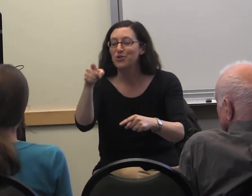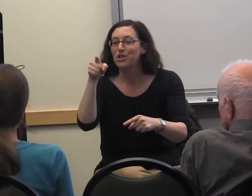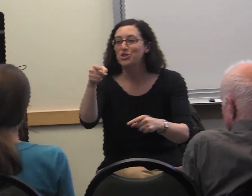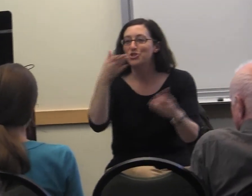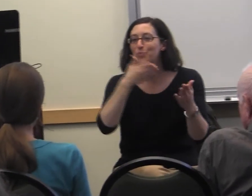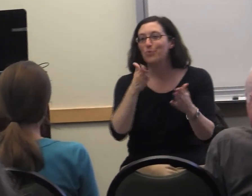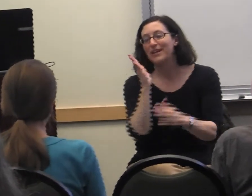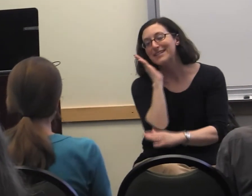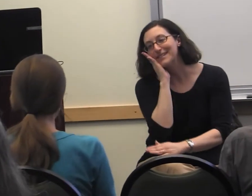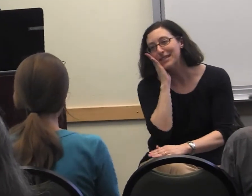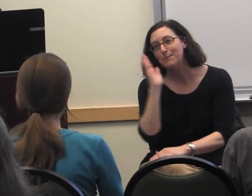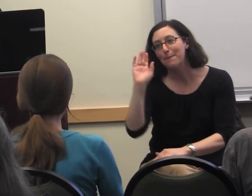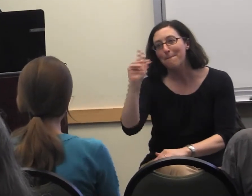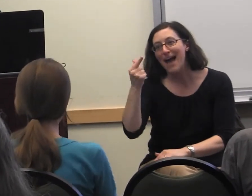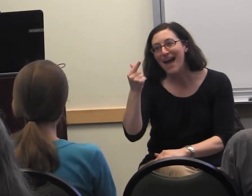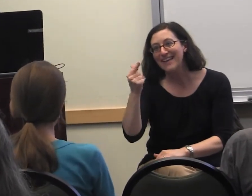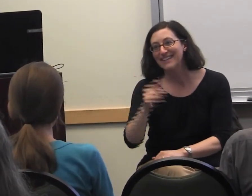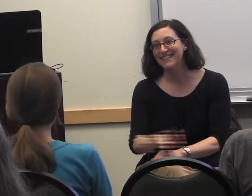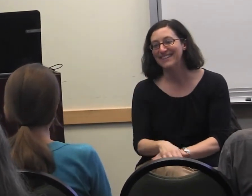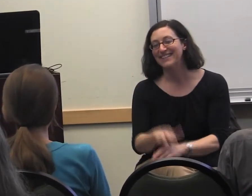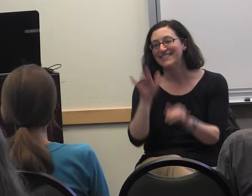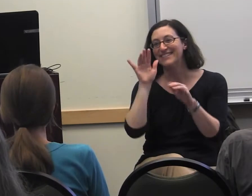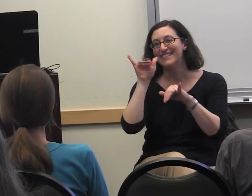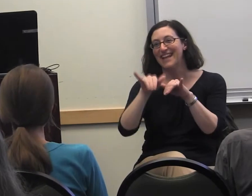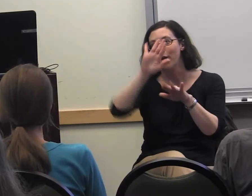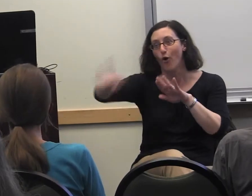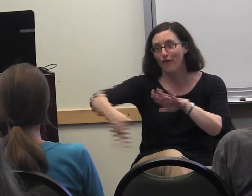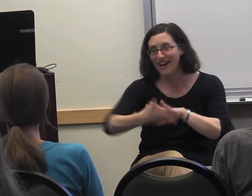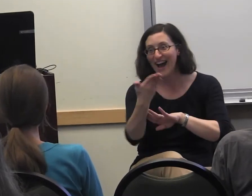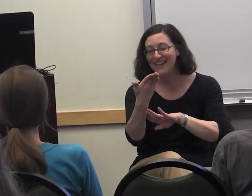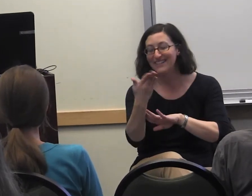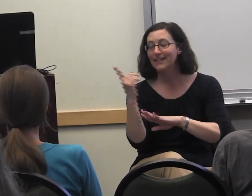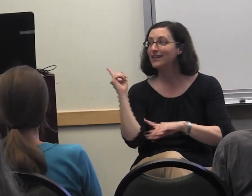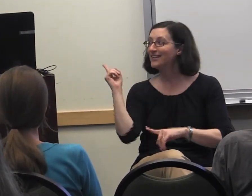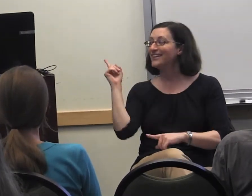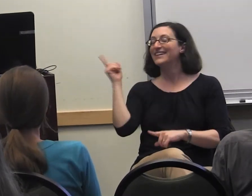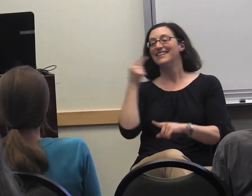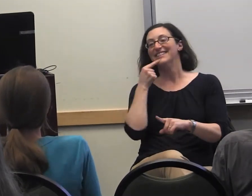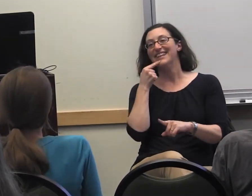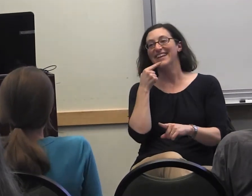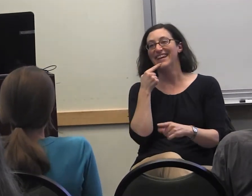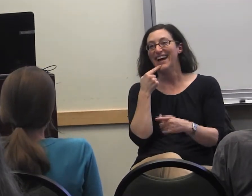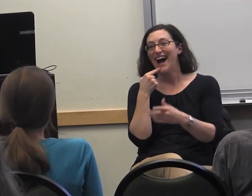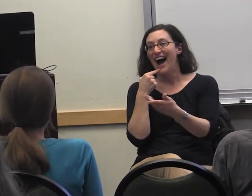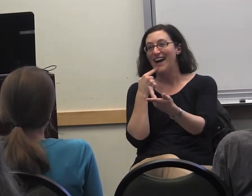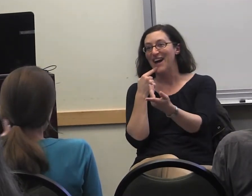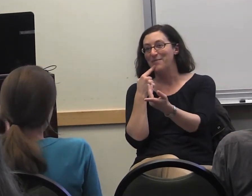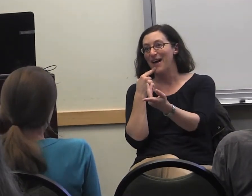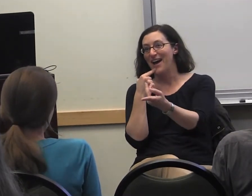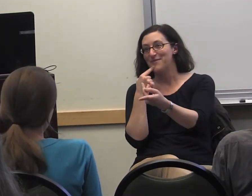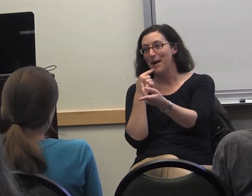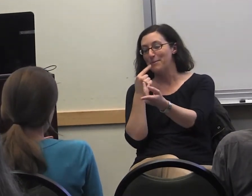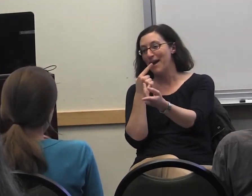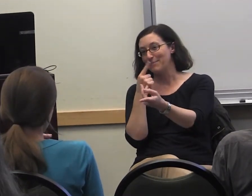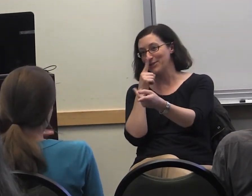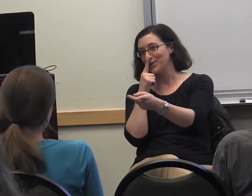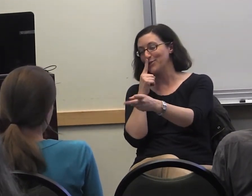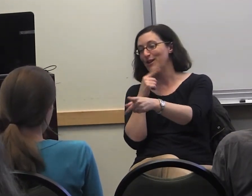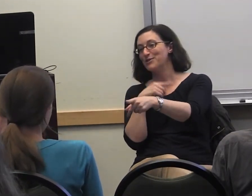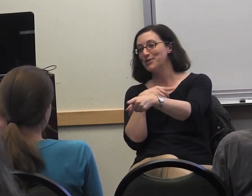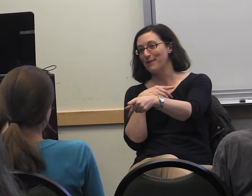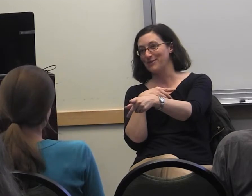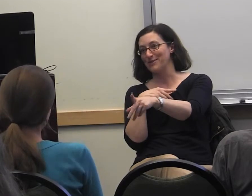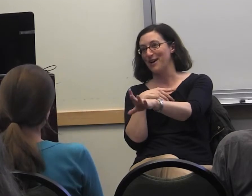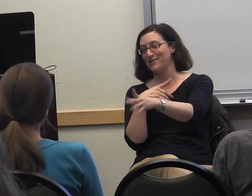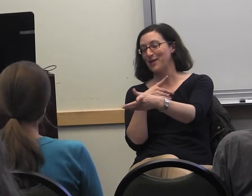There is a lot that I can say about Microsoft. I tend to like it. I like their products. I'm a Mac person,